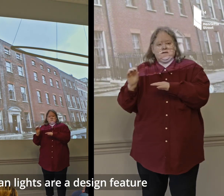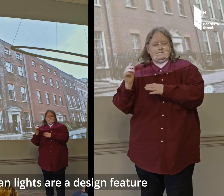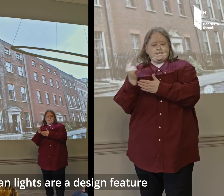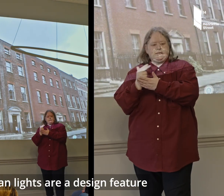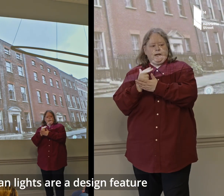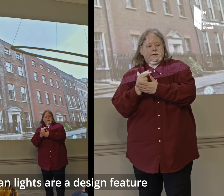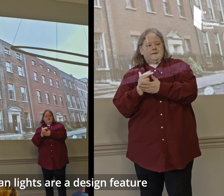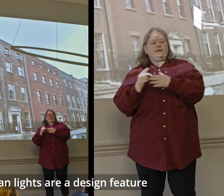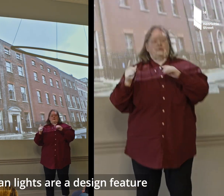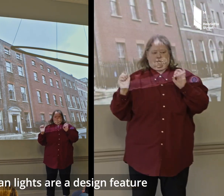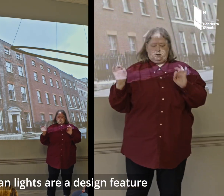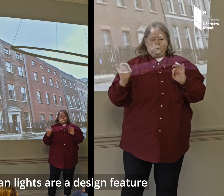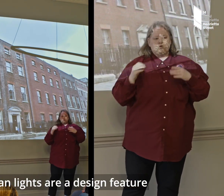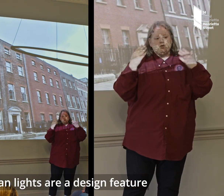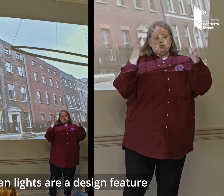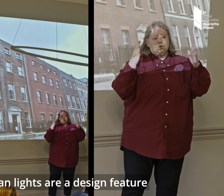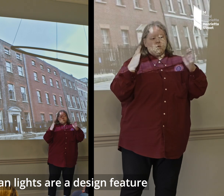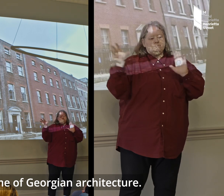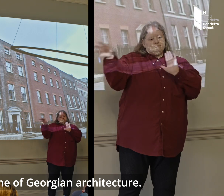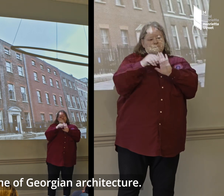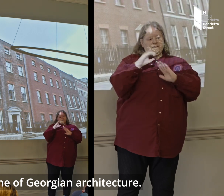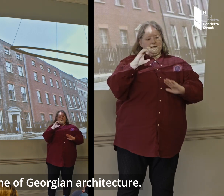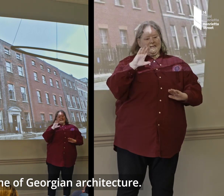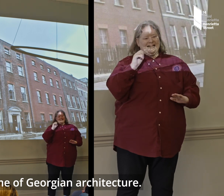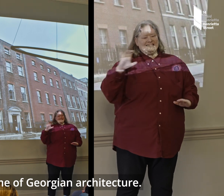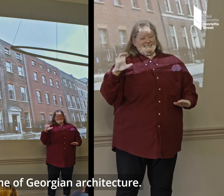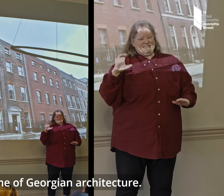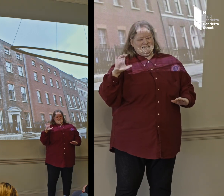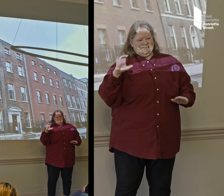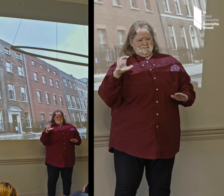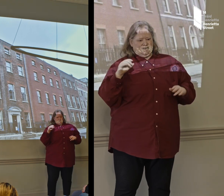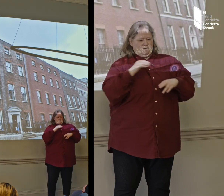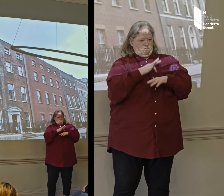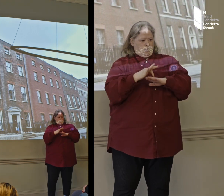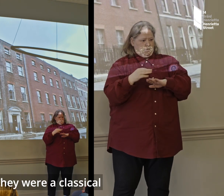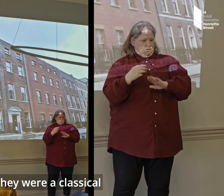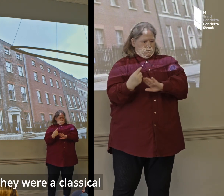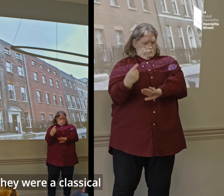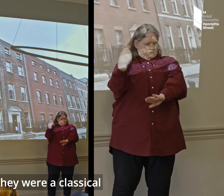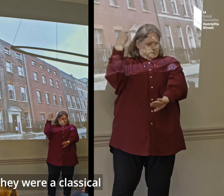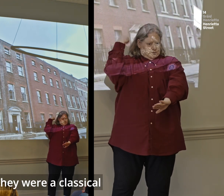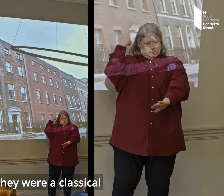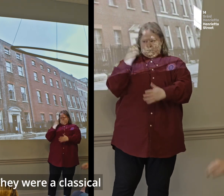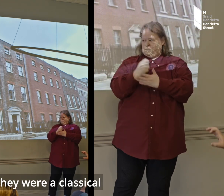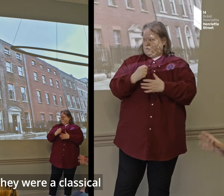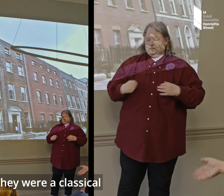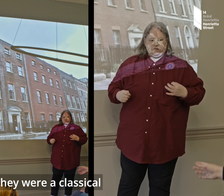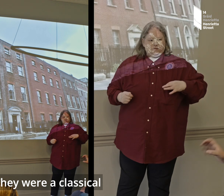So these fan lights are a design feature of the time of Georgian architecture. They were